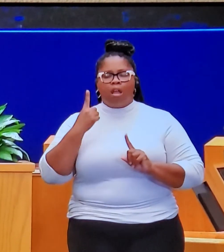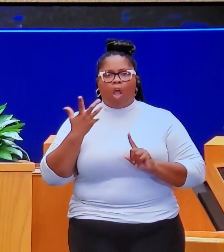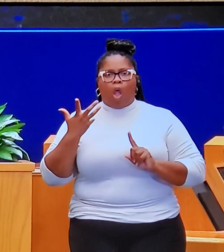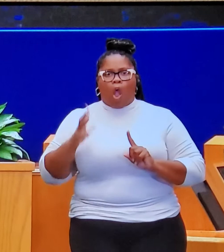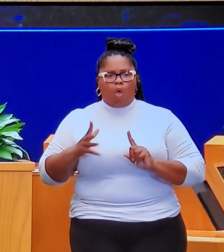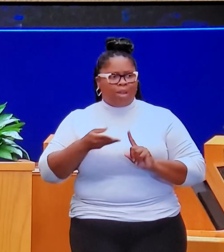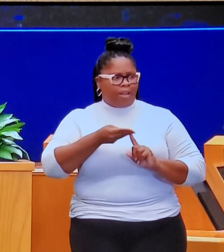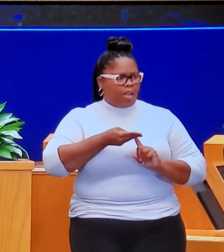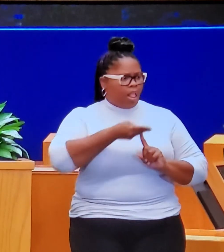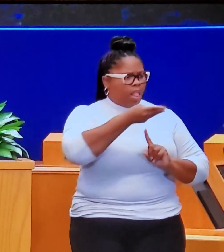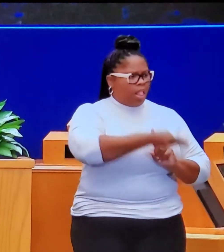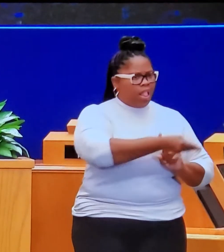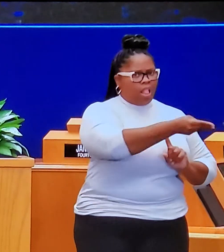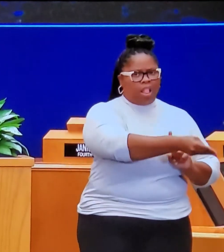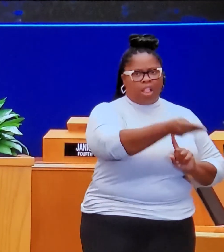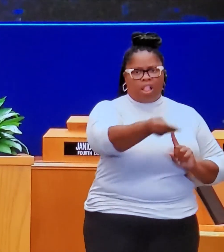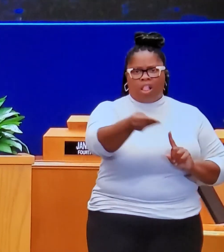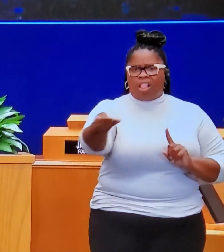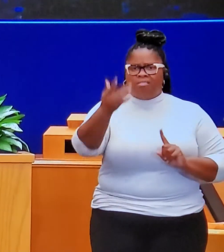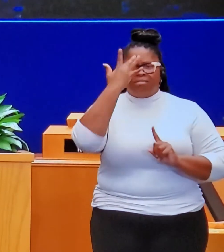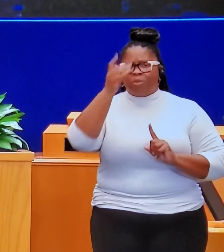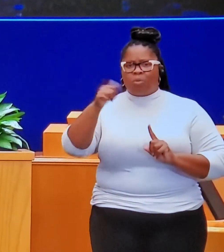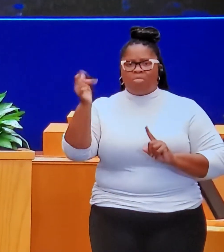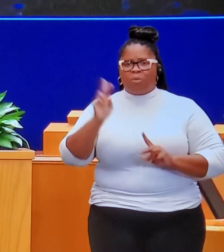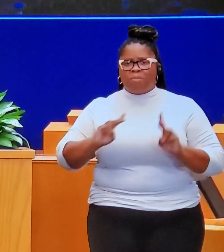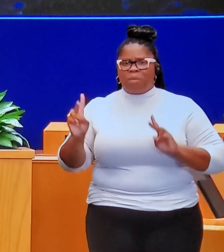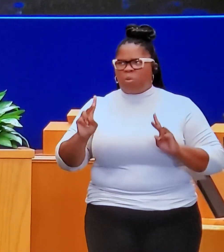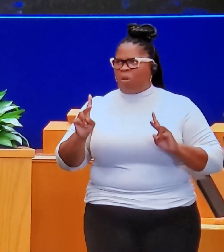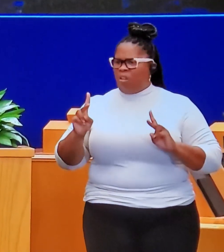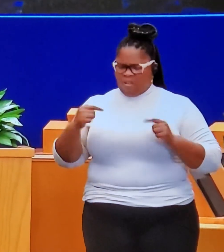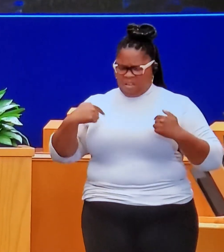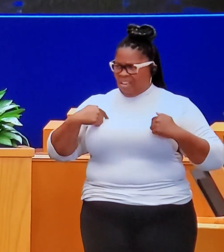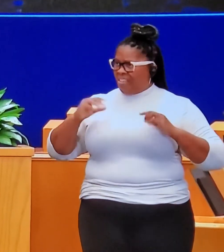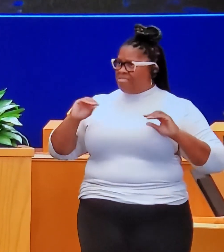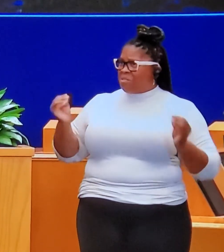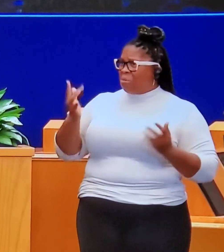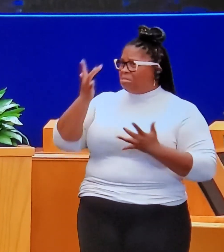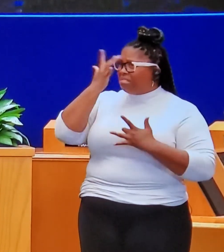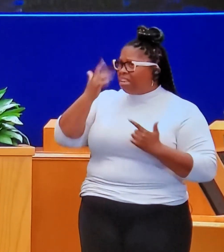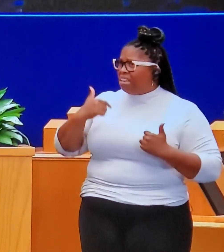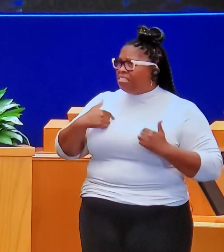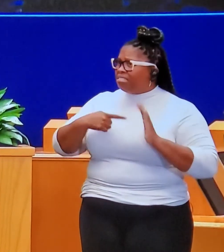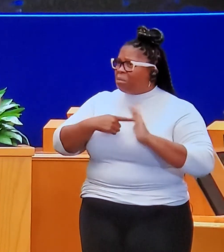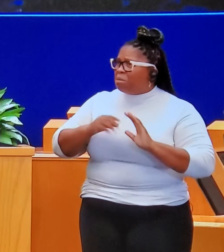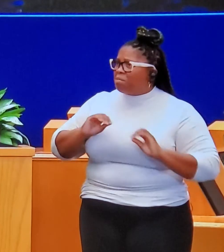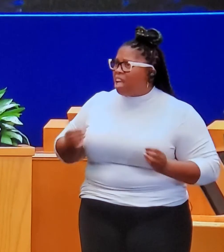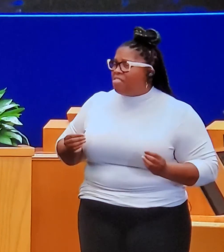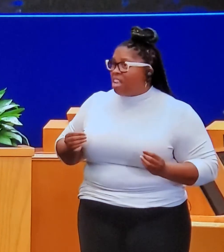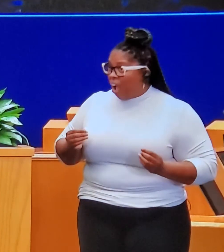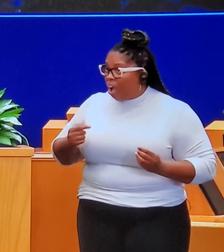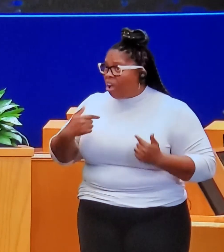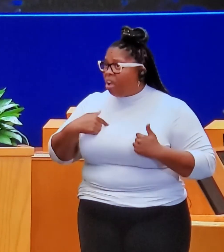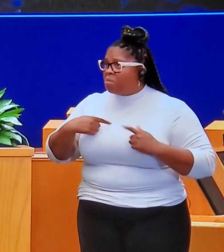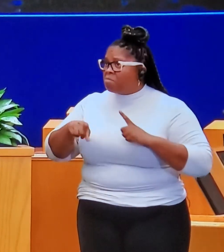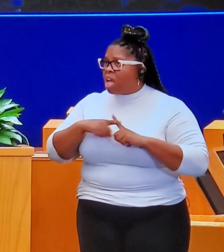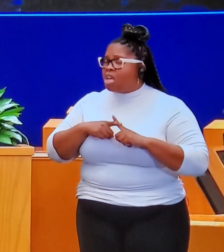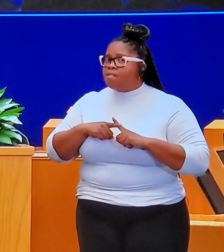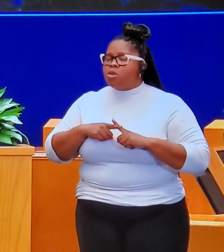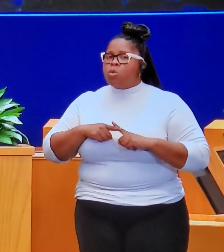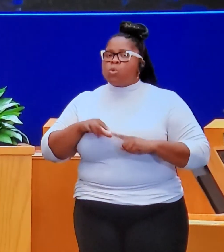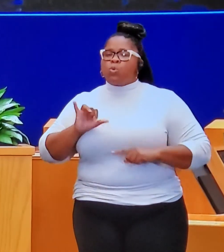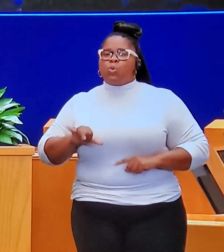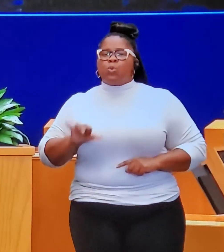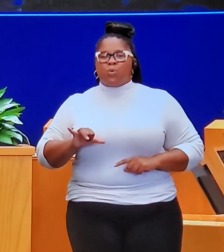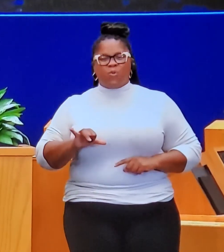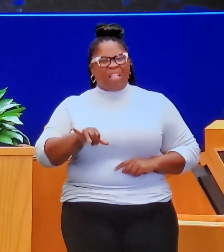they're asymptomatic, to other people. And that's the benefit we're getting from the researchers and scientists who are able to look back in time